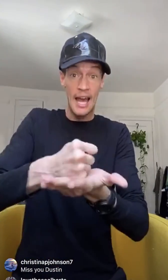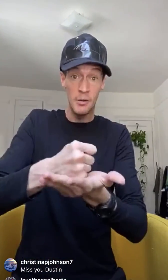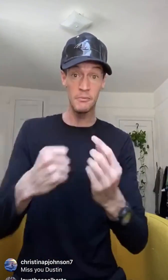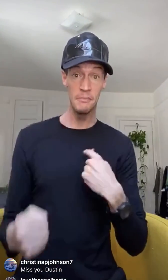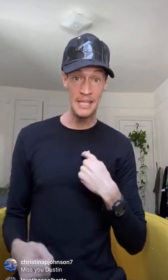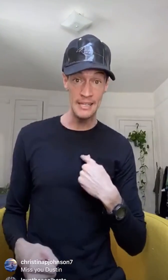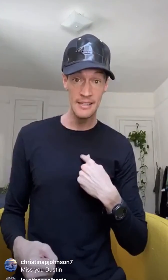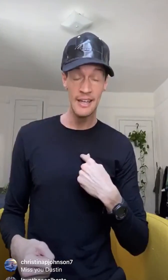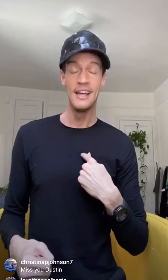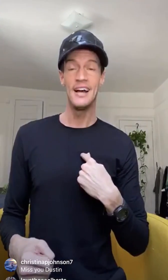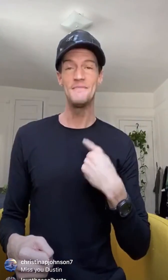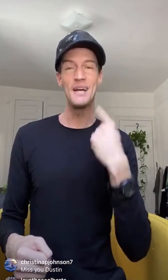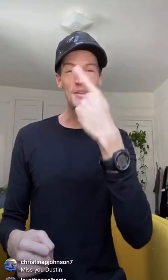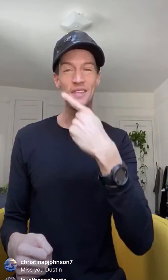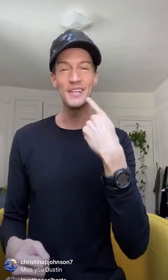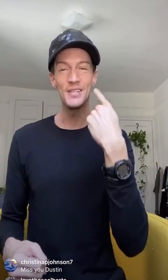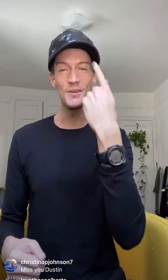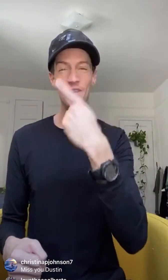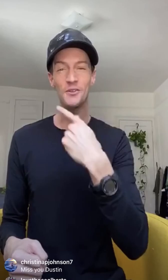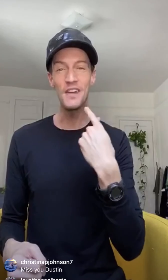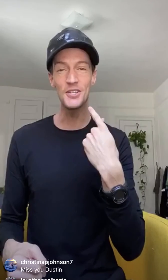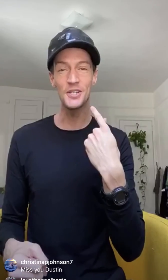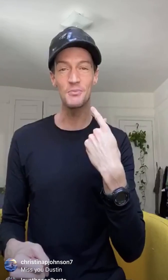So like, for example, you could say like, I